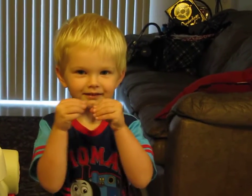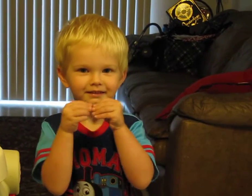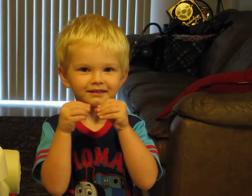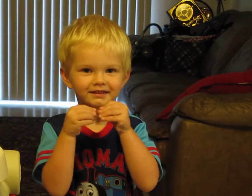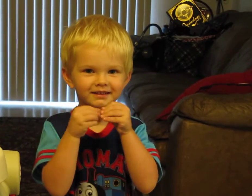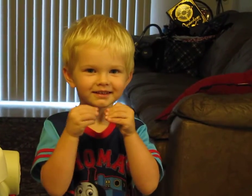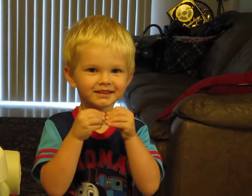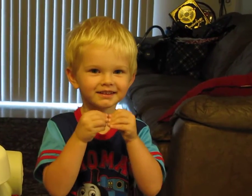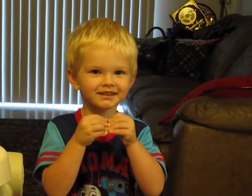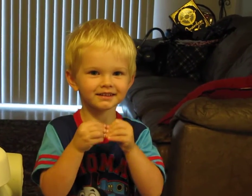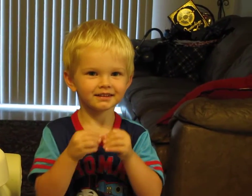Are you sure?